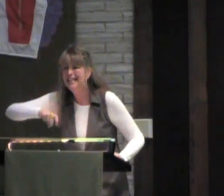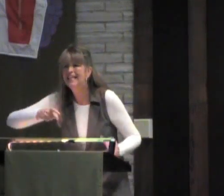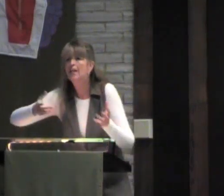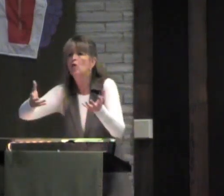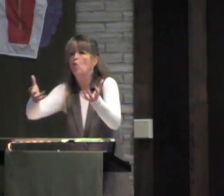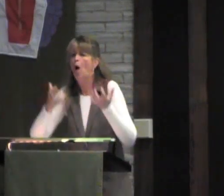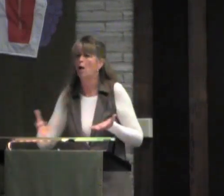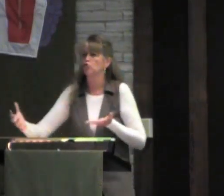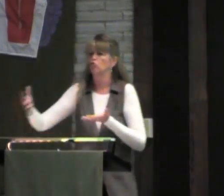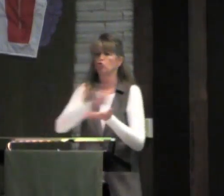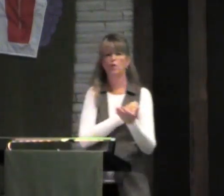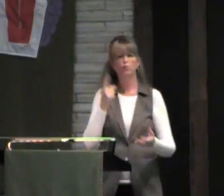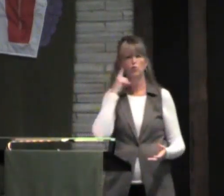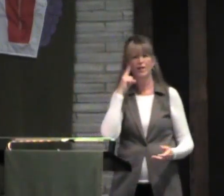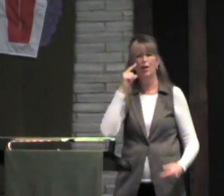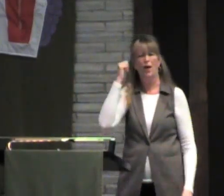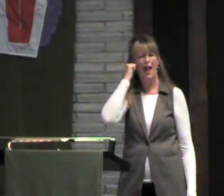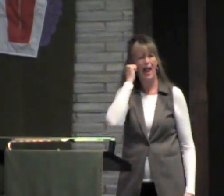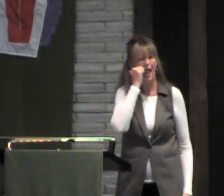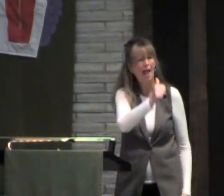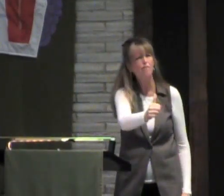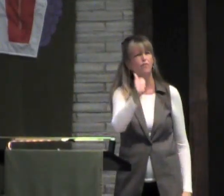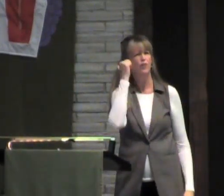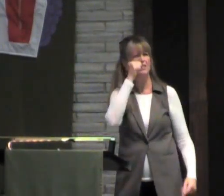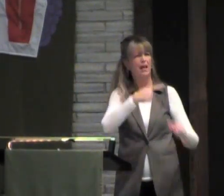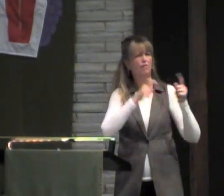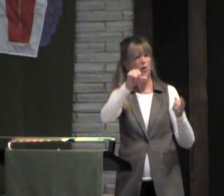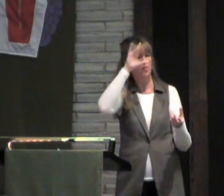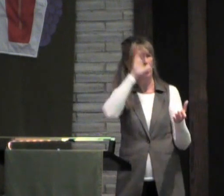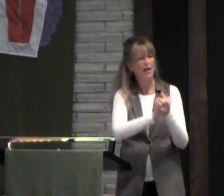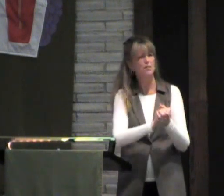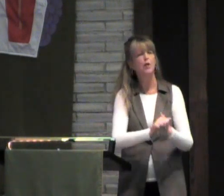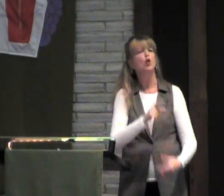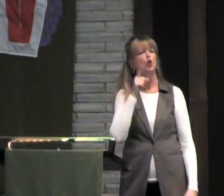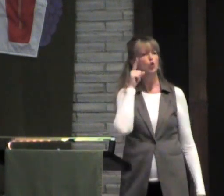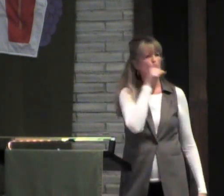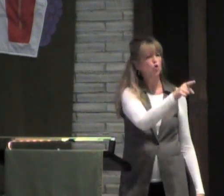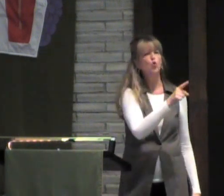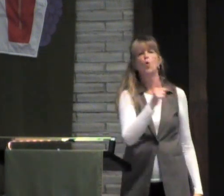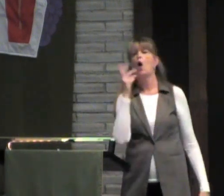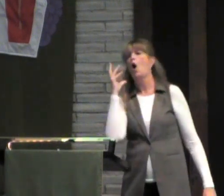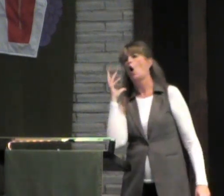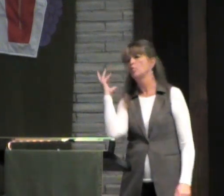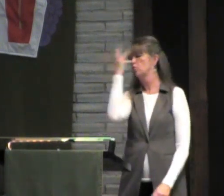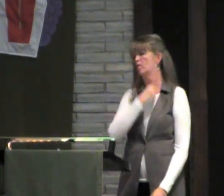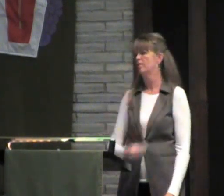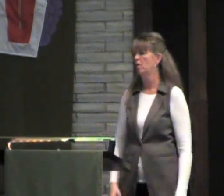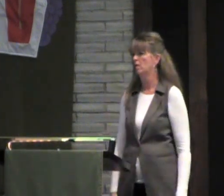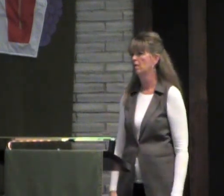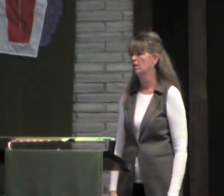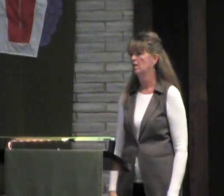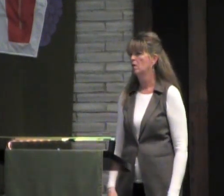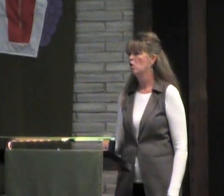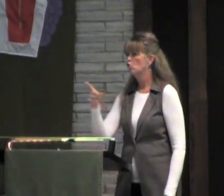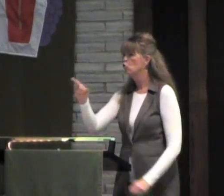Women need and want to hear that every single day from their husband. You are beautiful.